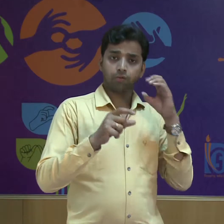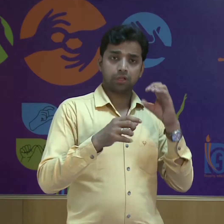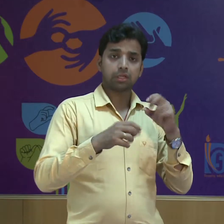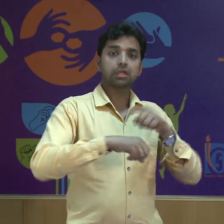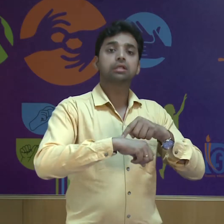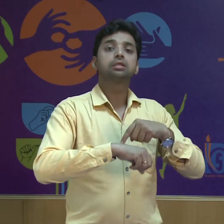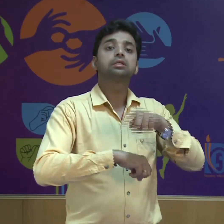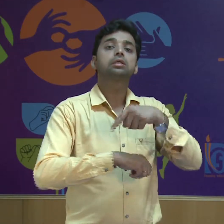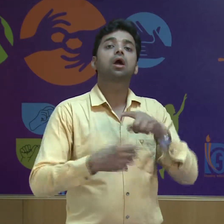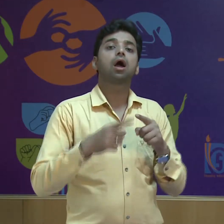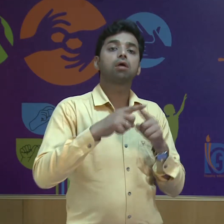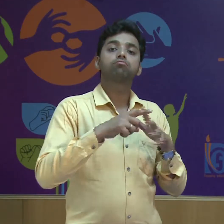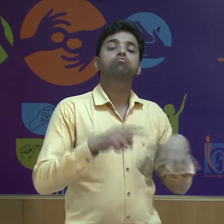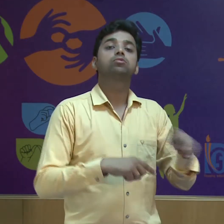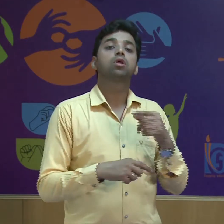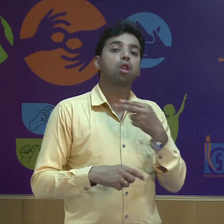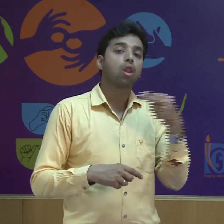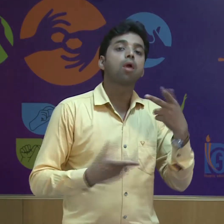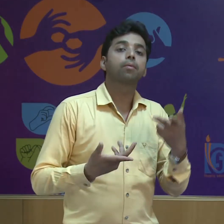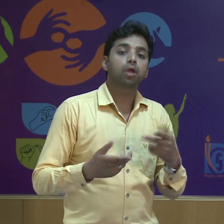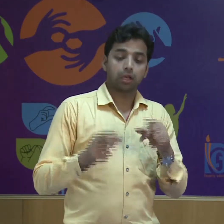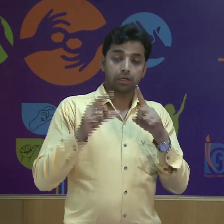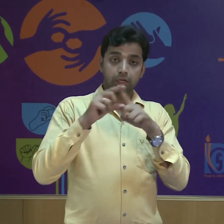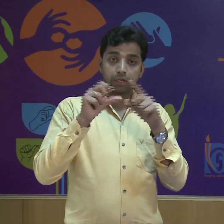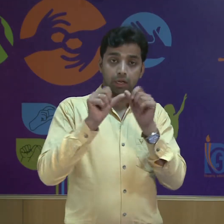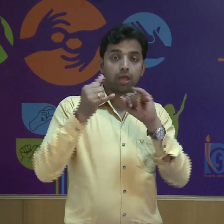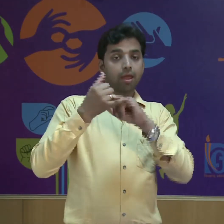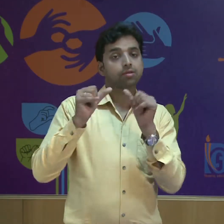tribes were called as dasas.